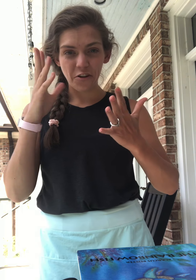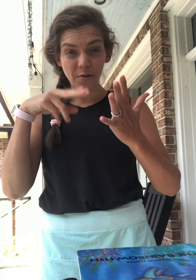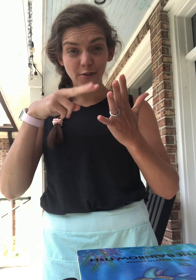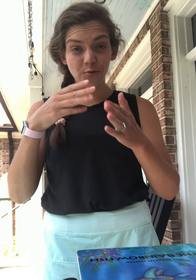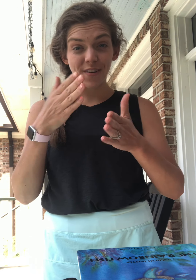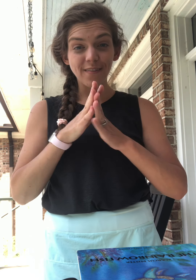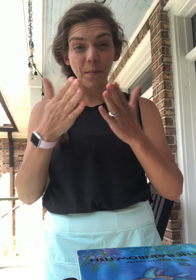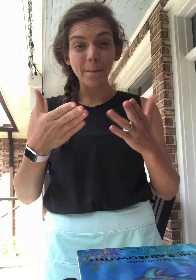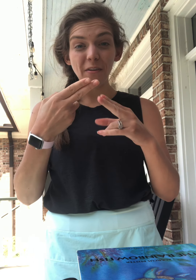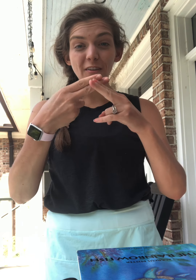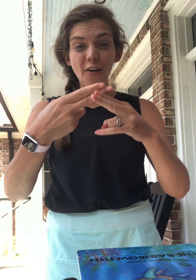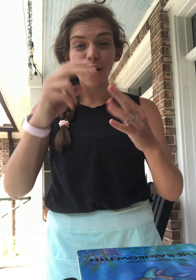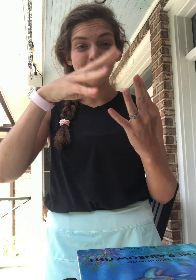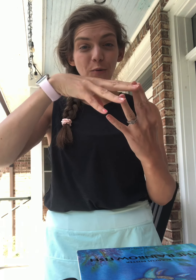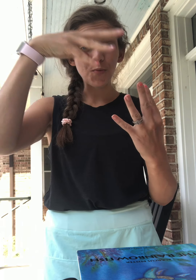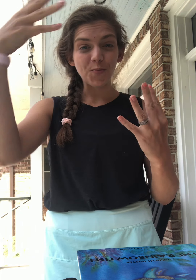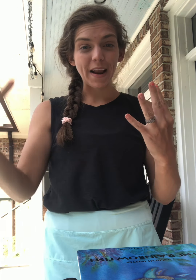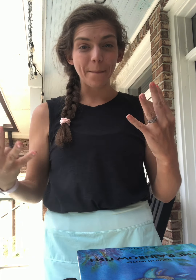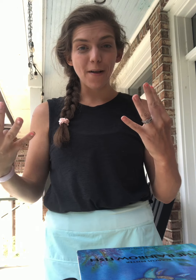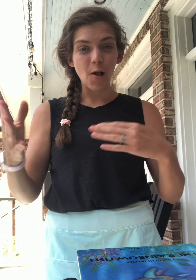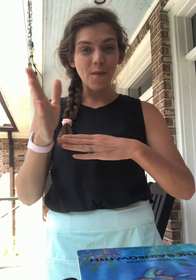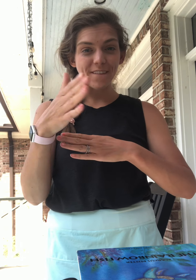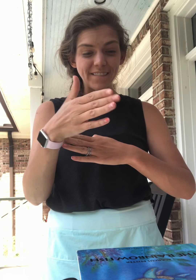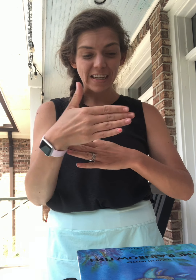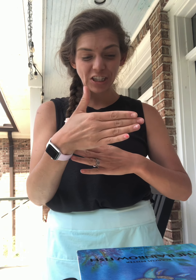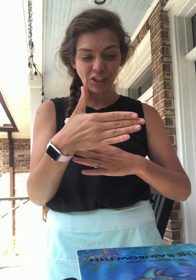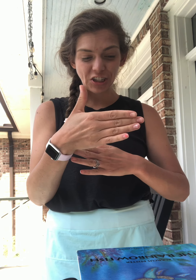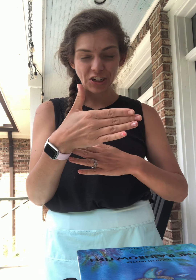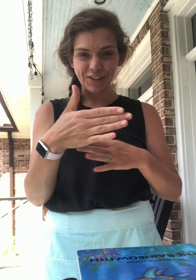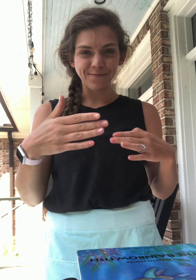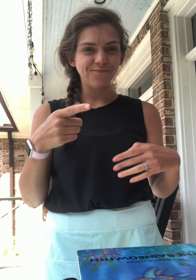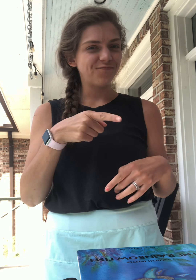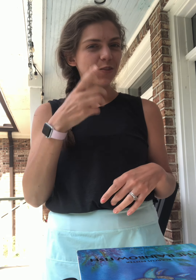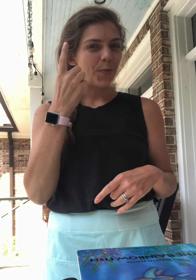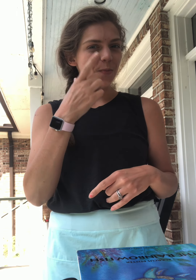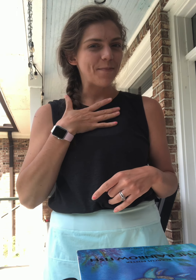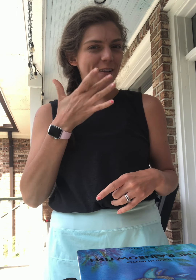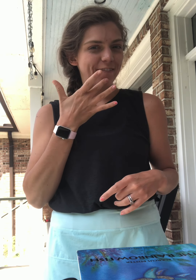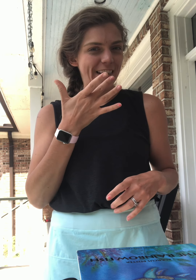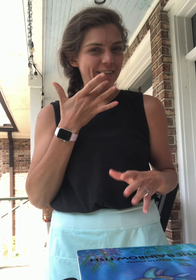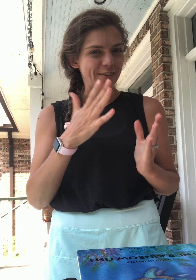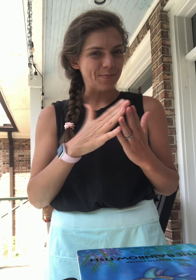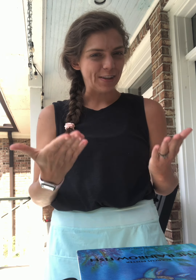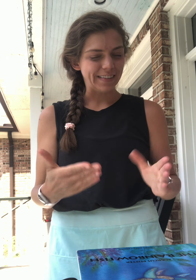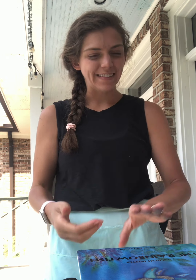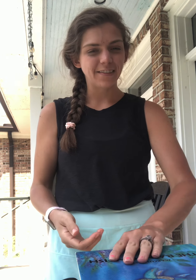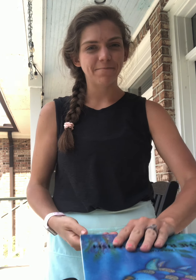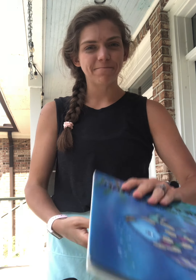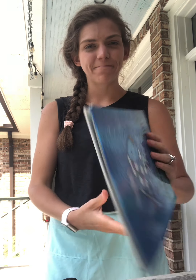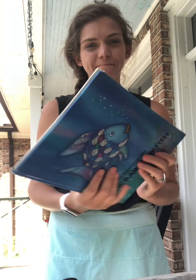Hi guys! Today we're gonna read a book called Rainbow Fish. This is one of my favorite books.